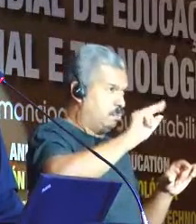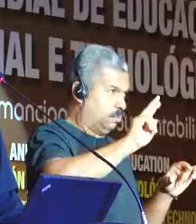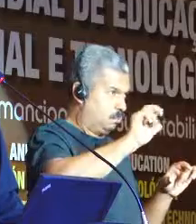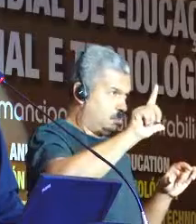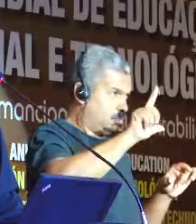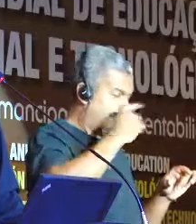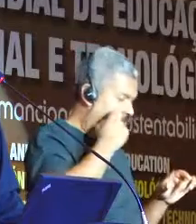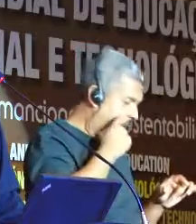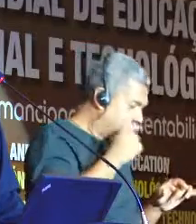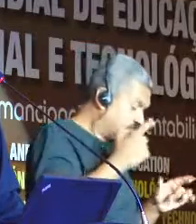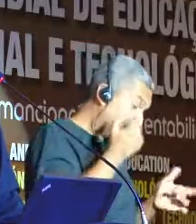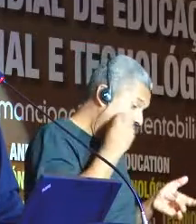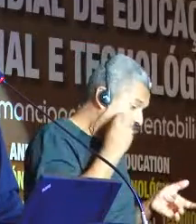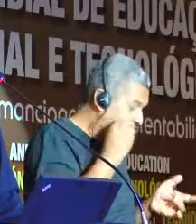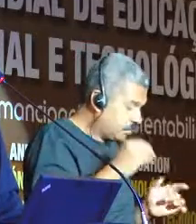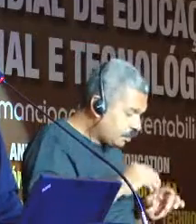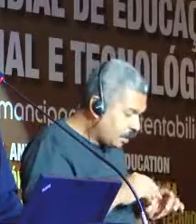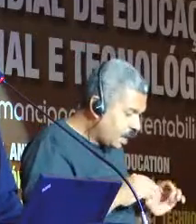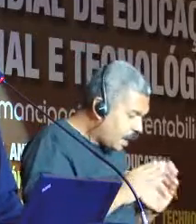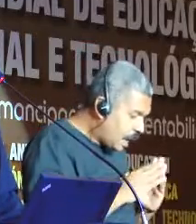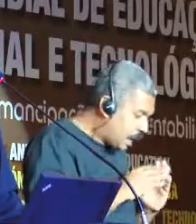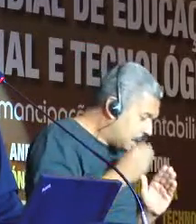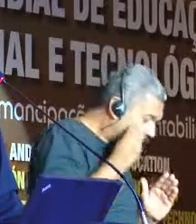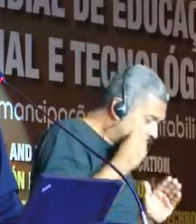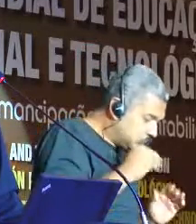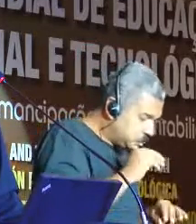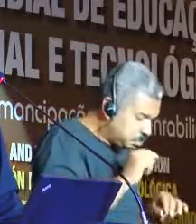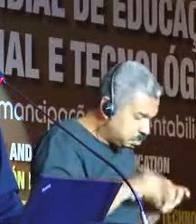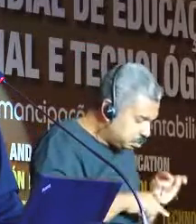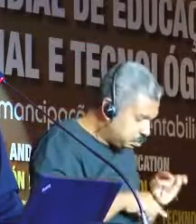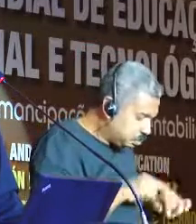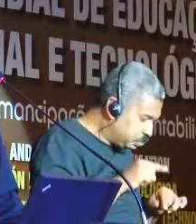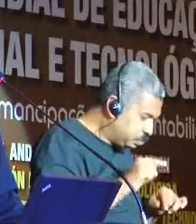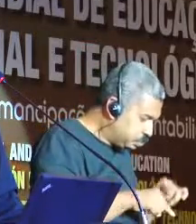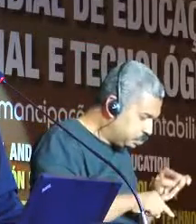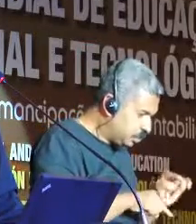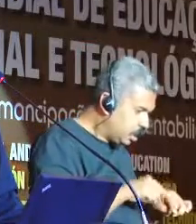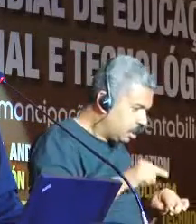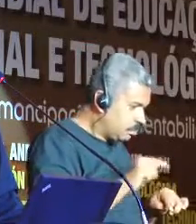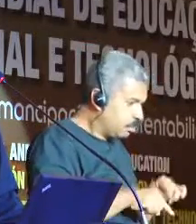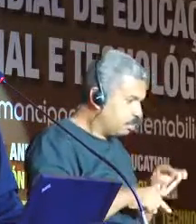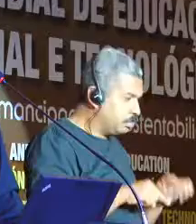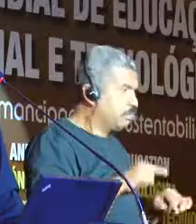and sending email to Linus Torvalds to help him fix the Linux kernel.